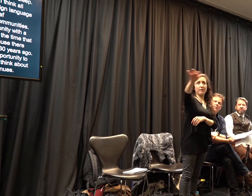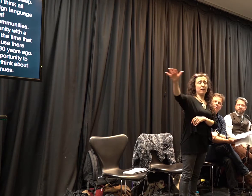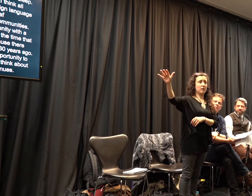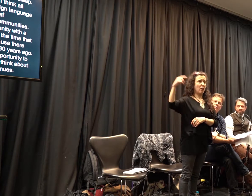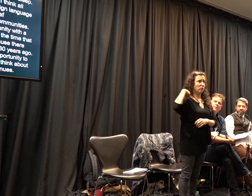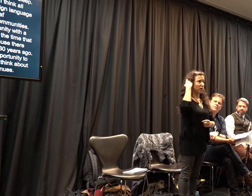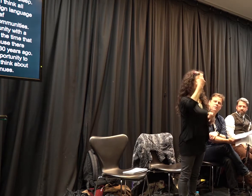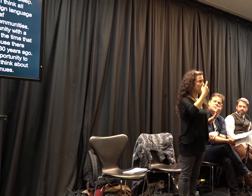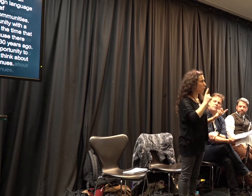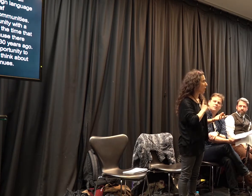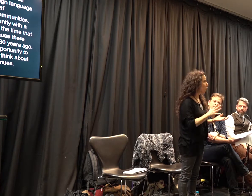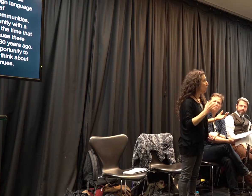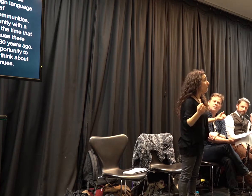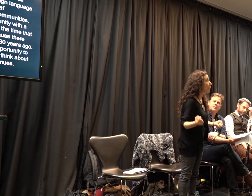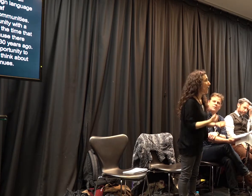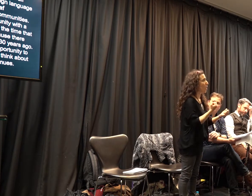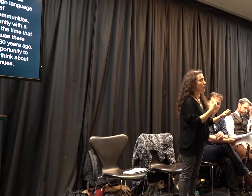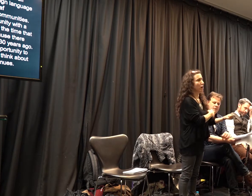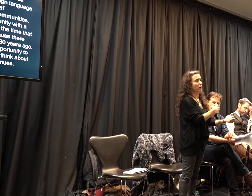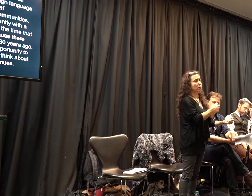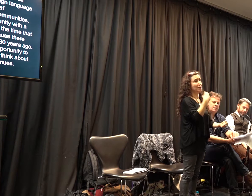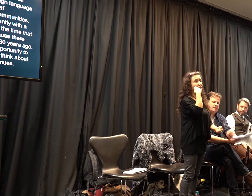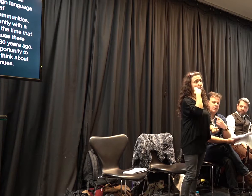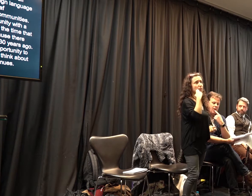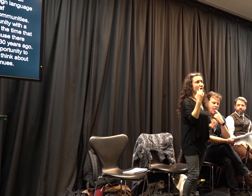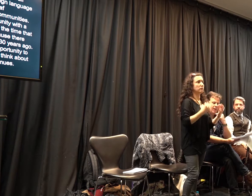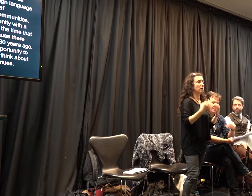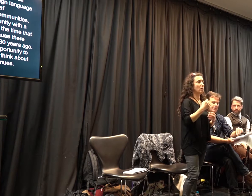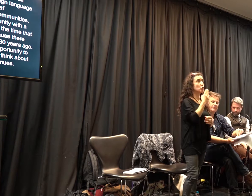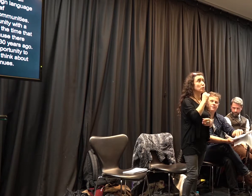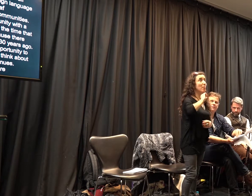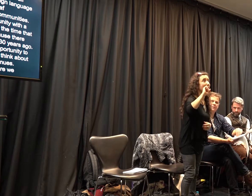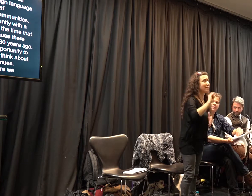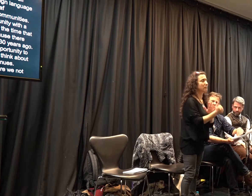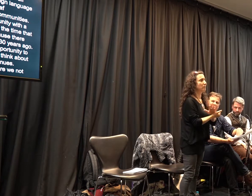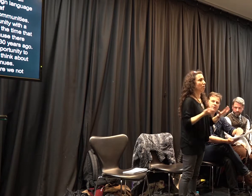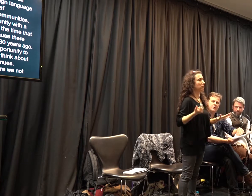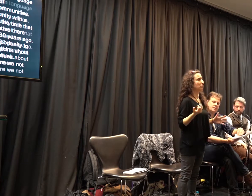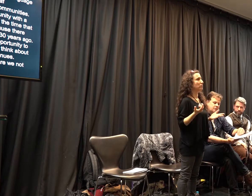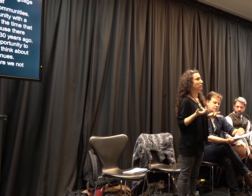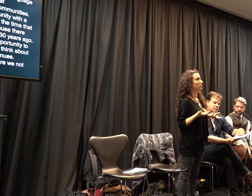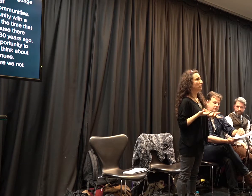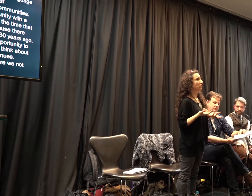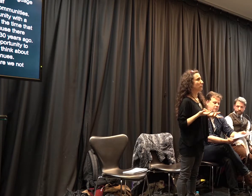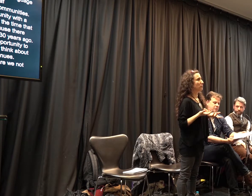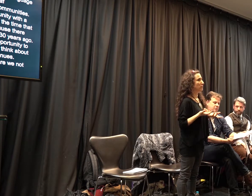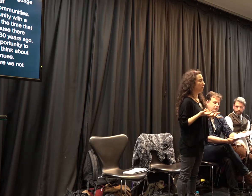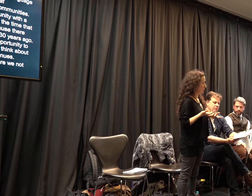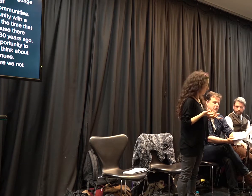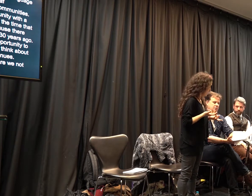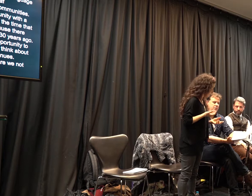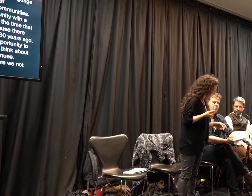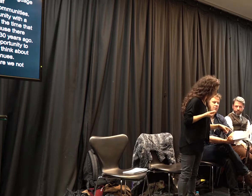There's a lot of deaf actors out there. Why are we not empowering these deaf actors to use their